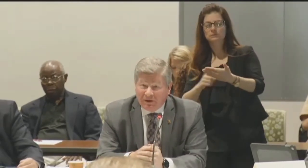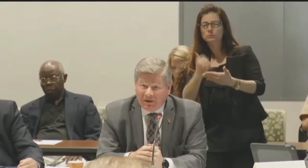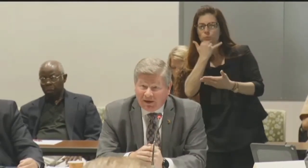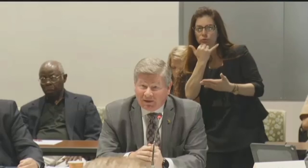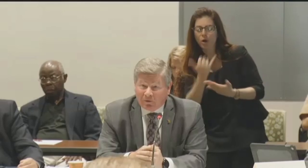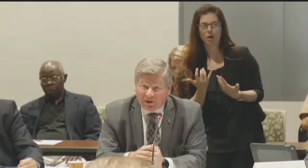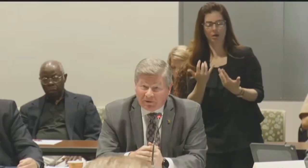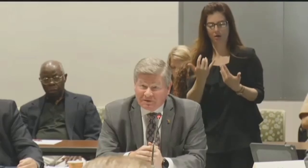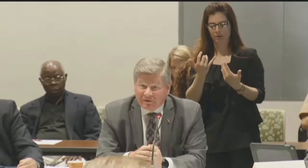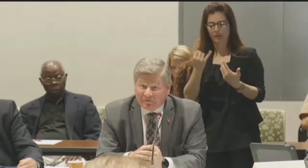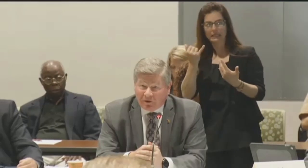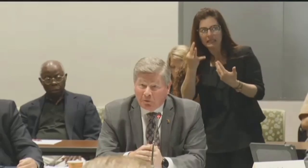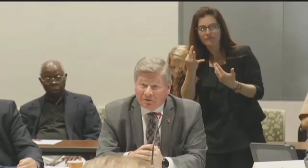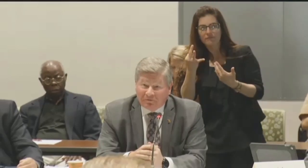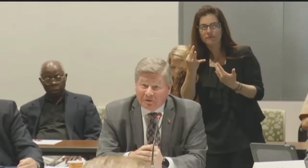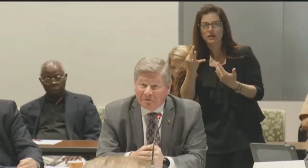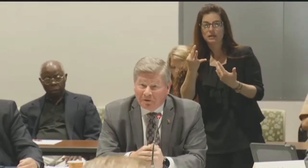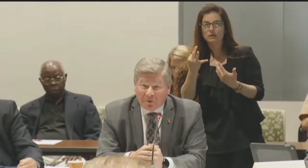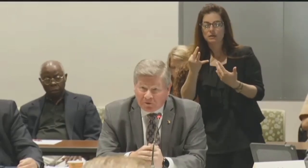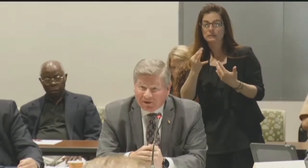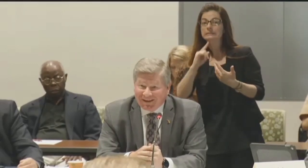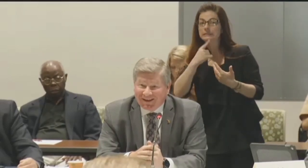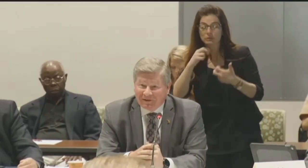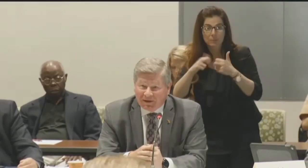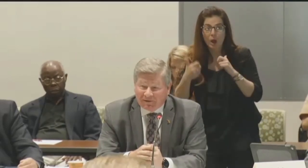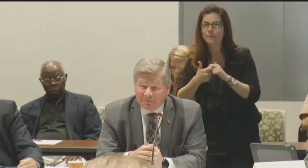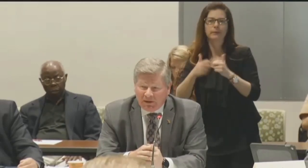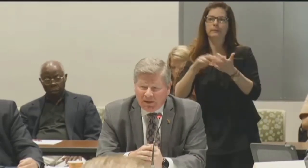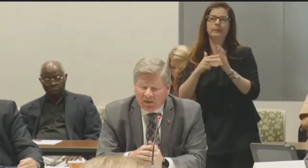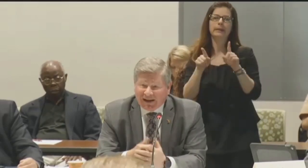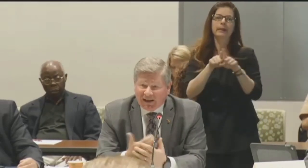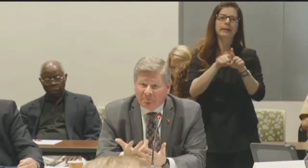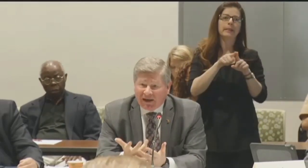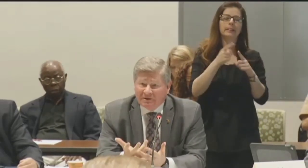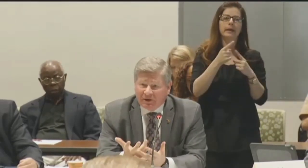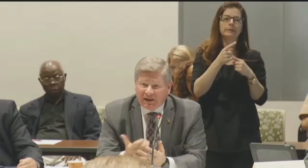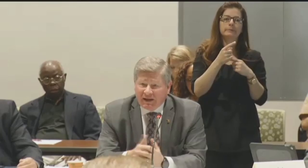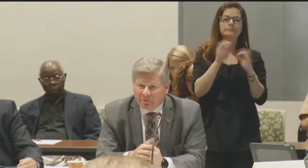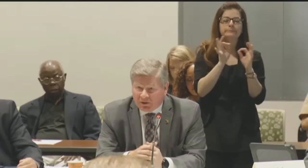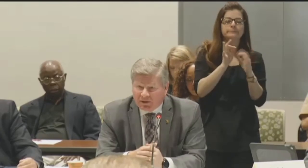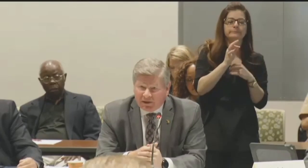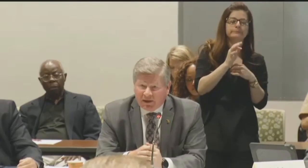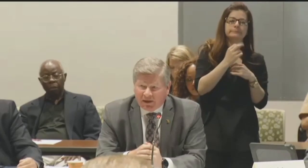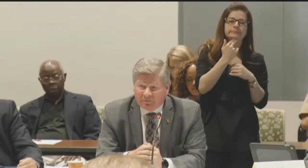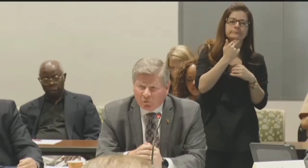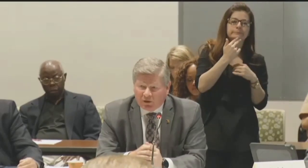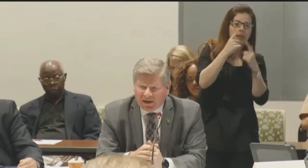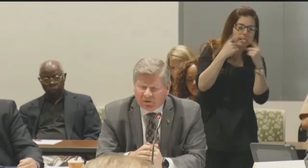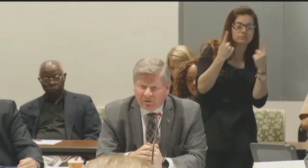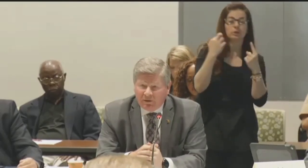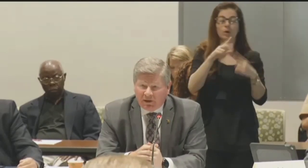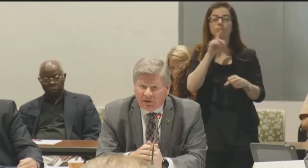to, or whether it's a cold, a flu, or pneumonia. And that kind of monitoring capability